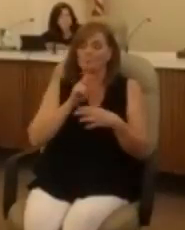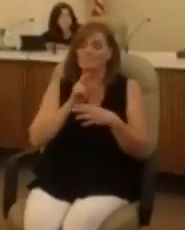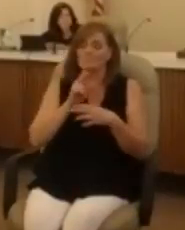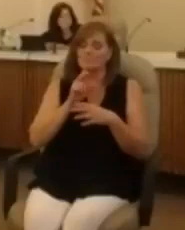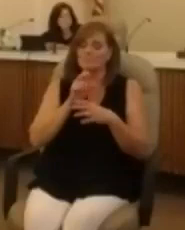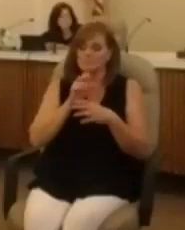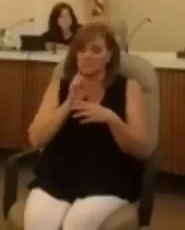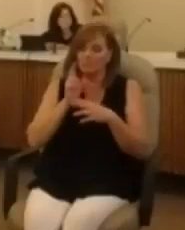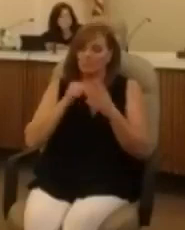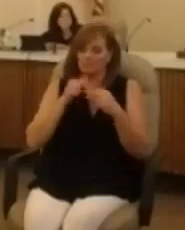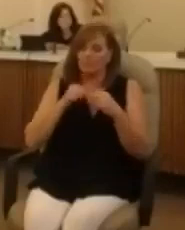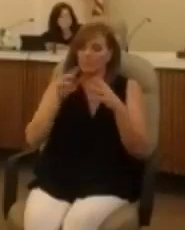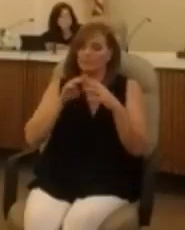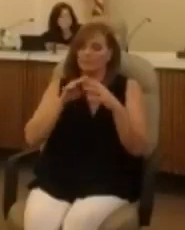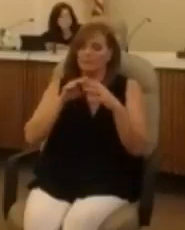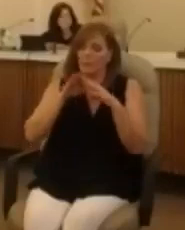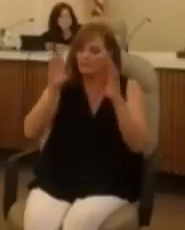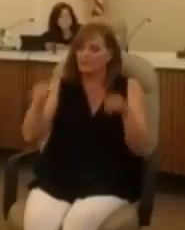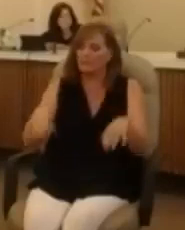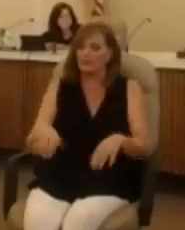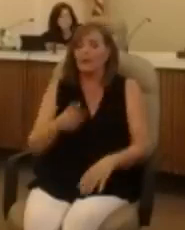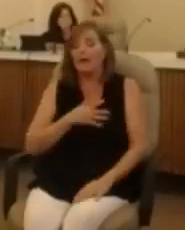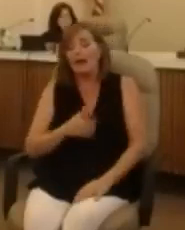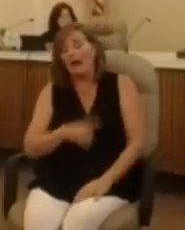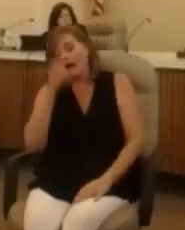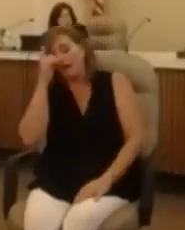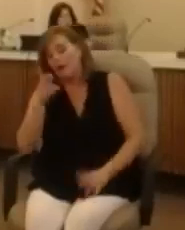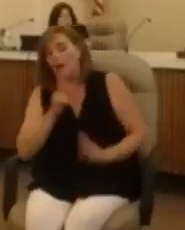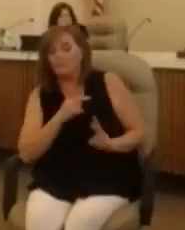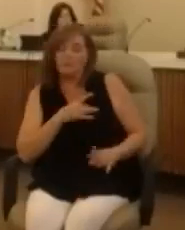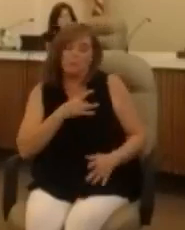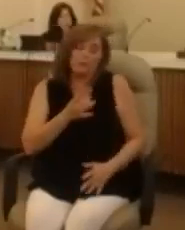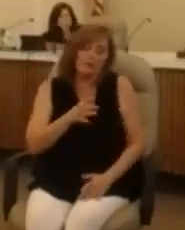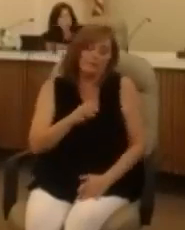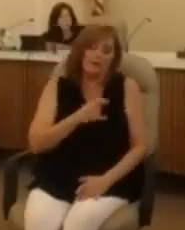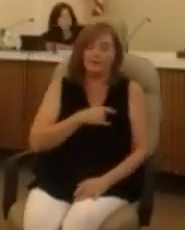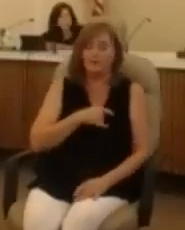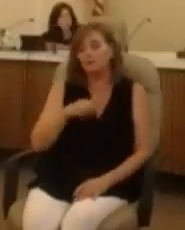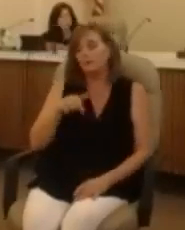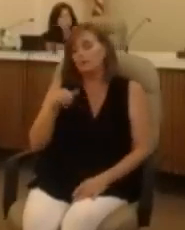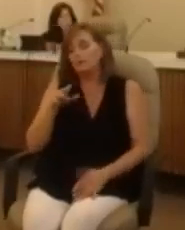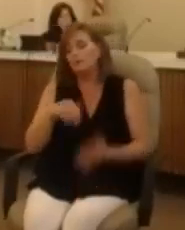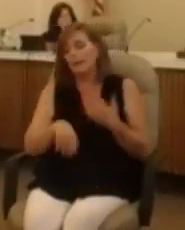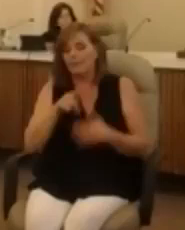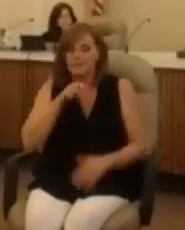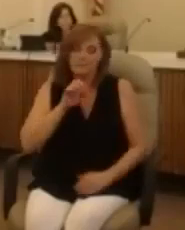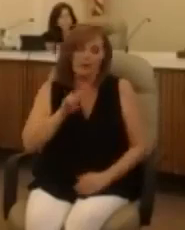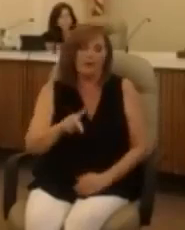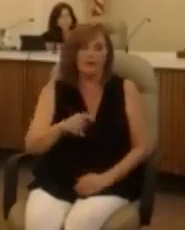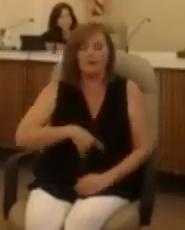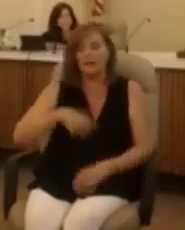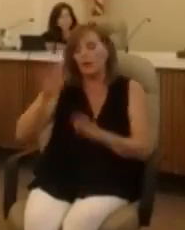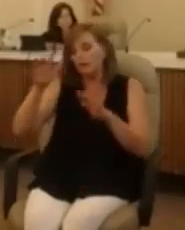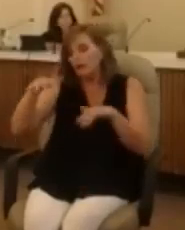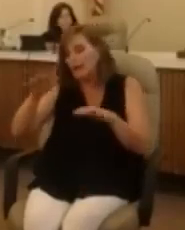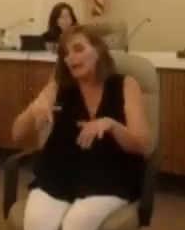I just thought people like pavilions because if they're out there at the park and it starts to rain, it gives them somewhere to go